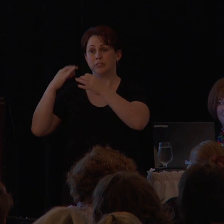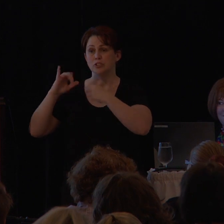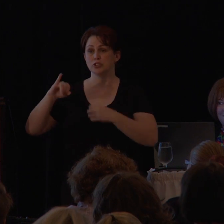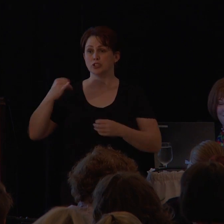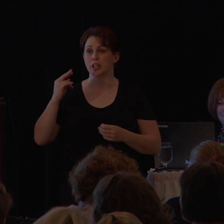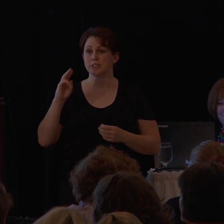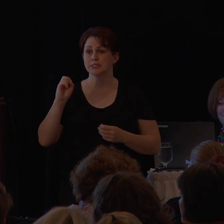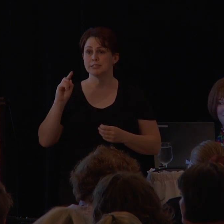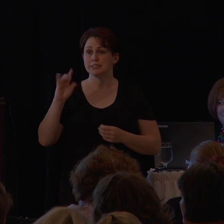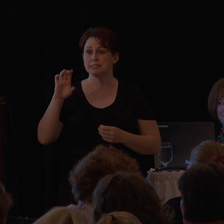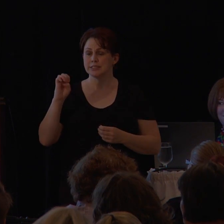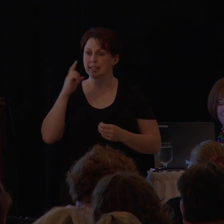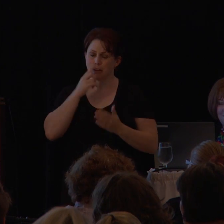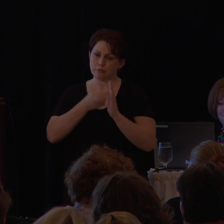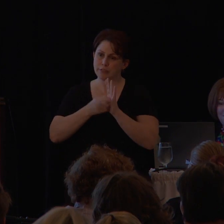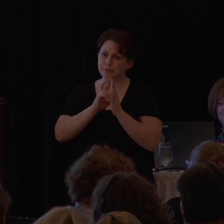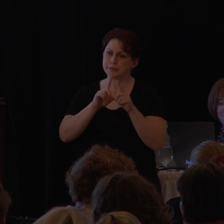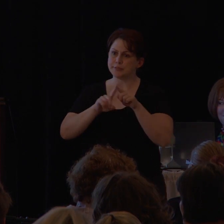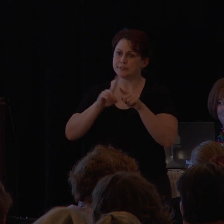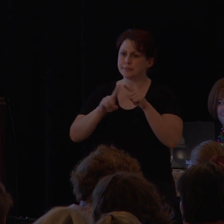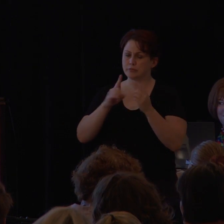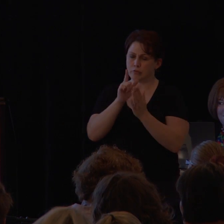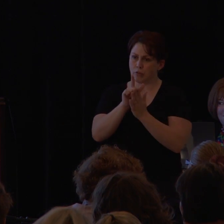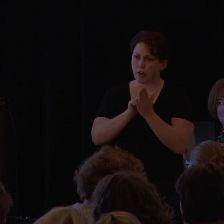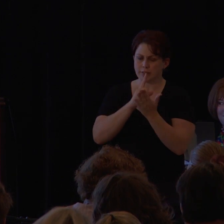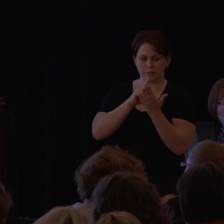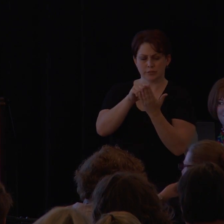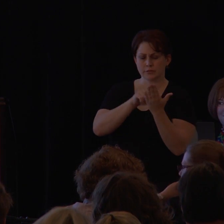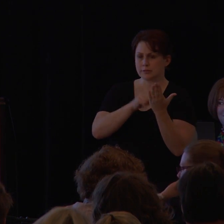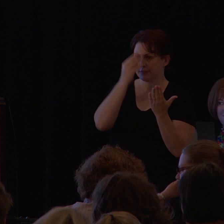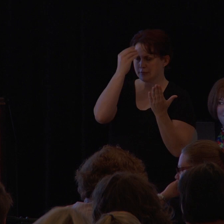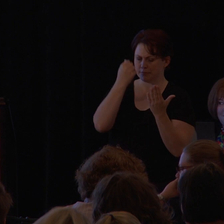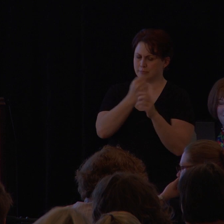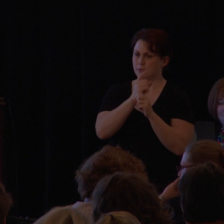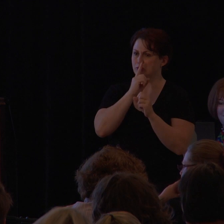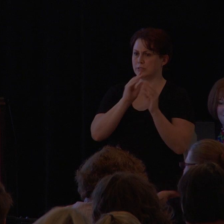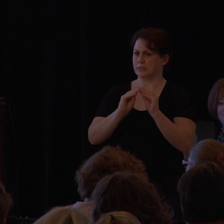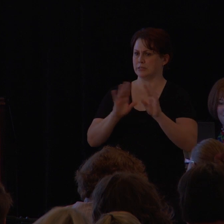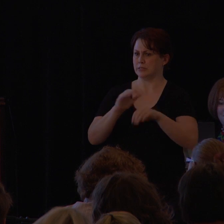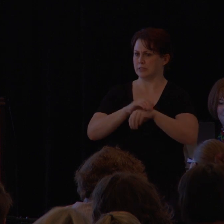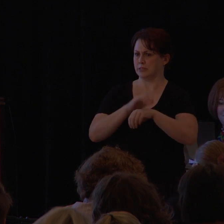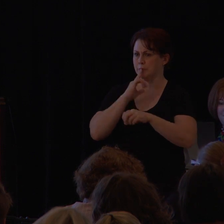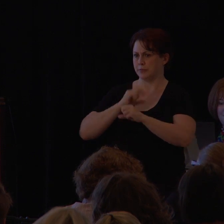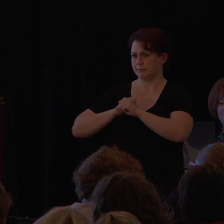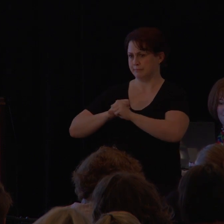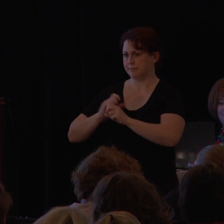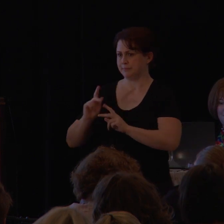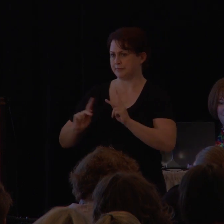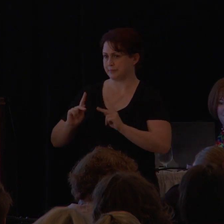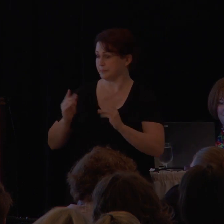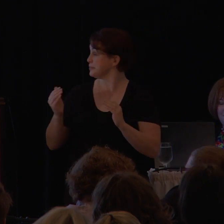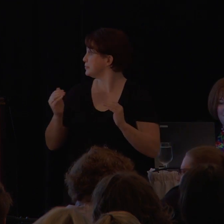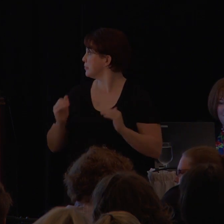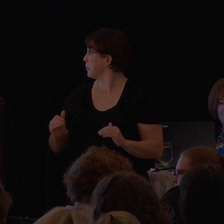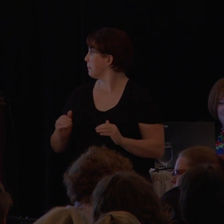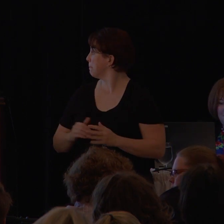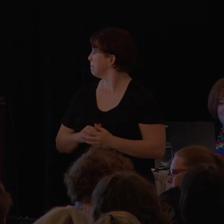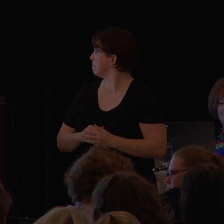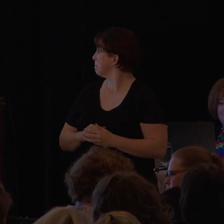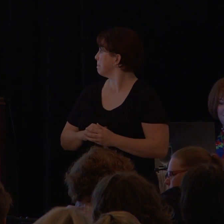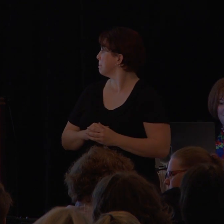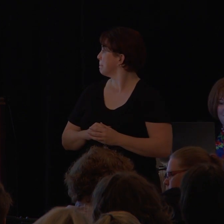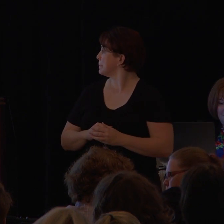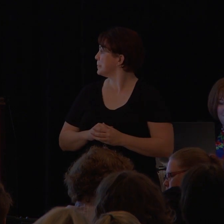it's the Education Act, Human Rights Codes, or others, properly recognize that and provide the protections. Next slide, and this is one